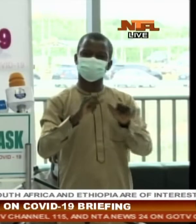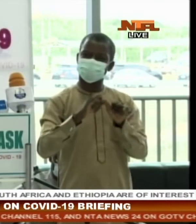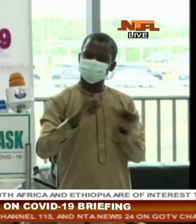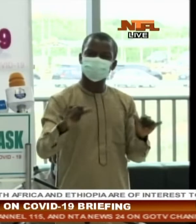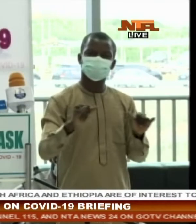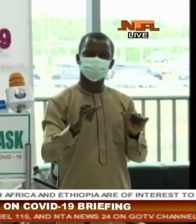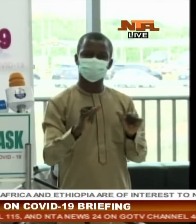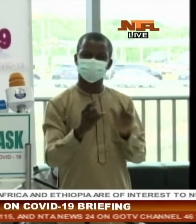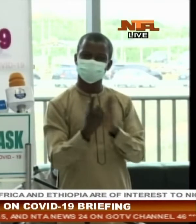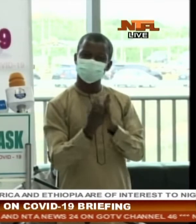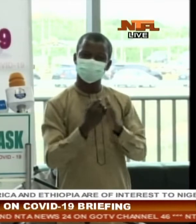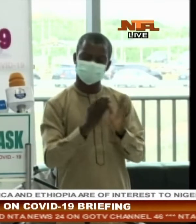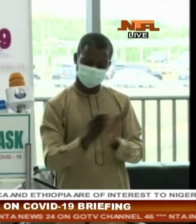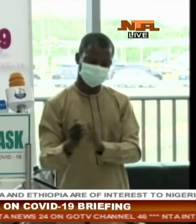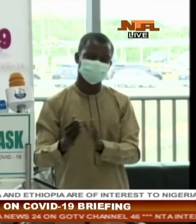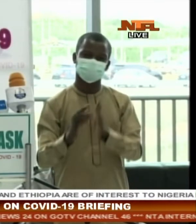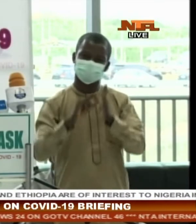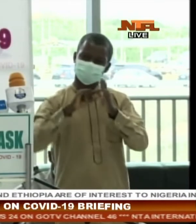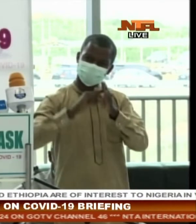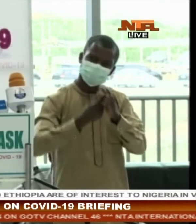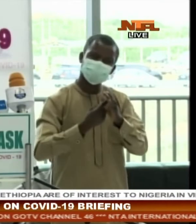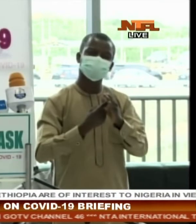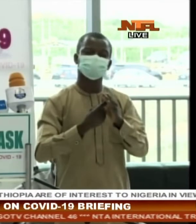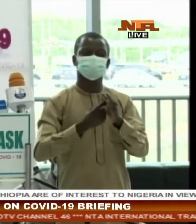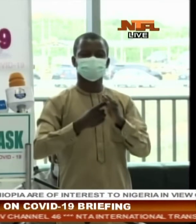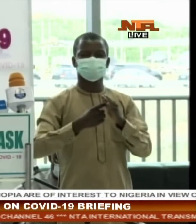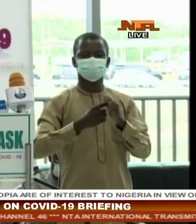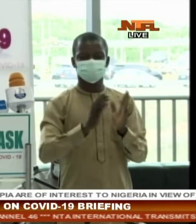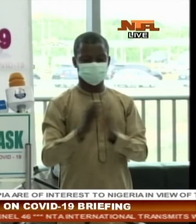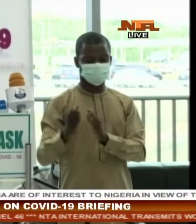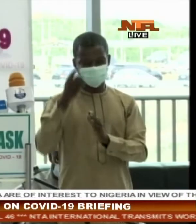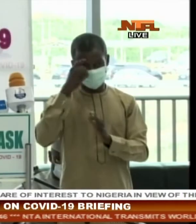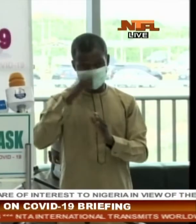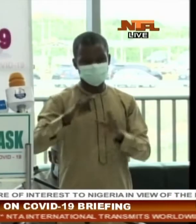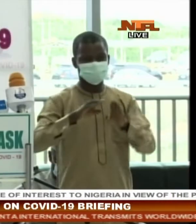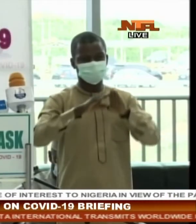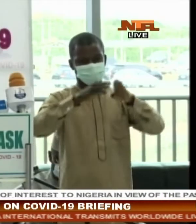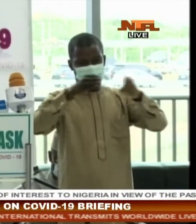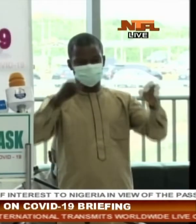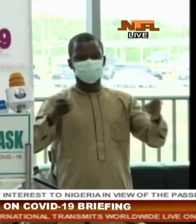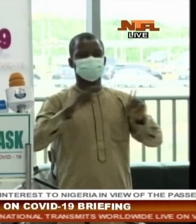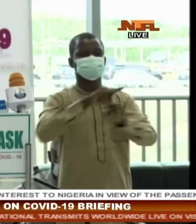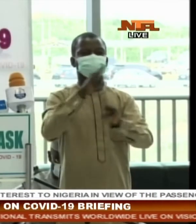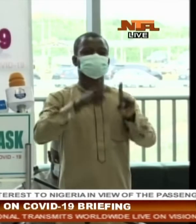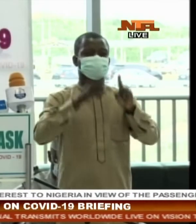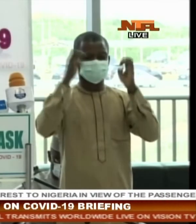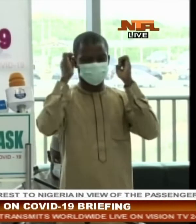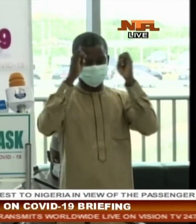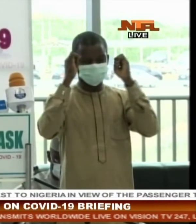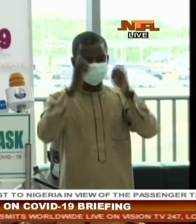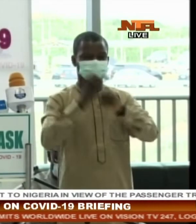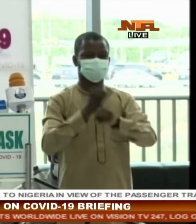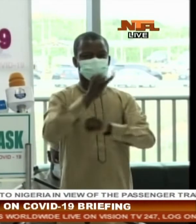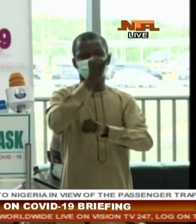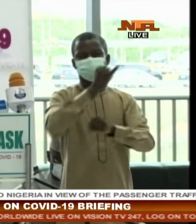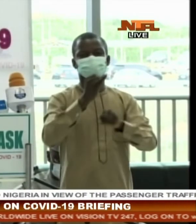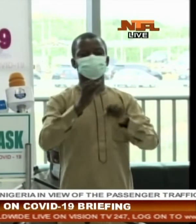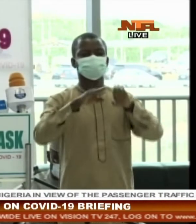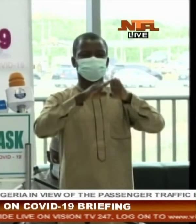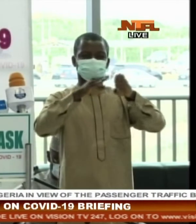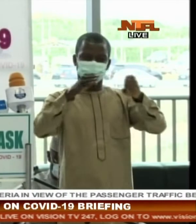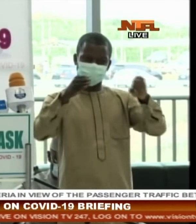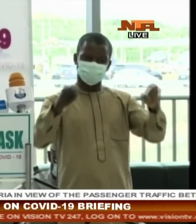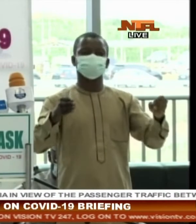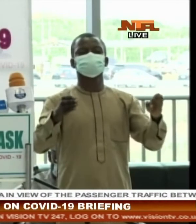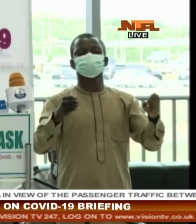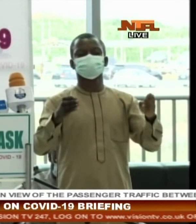and start preparing for reopening of orientation camps when educational institutions open.